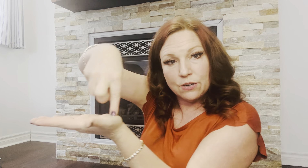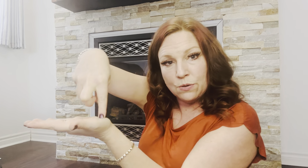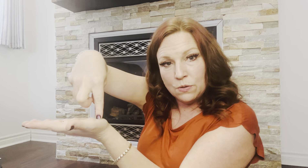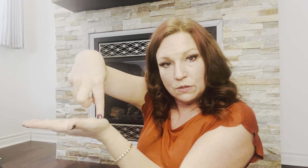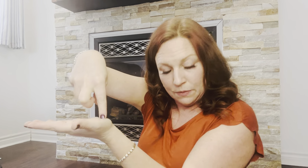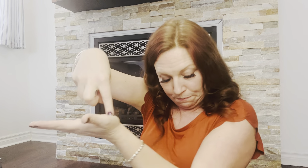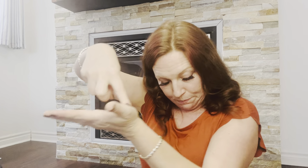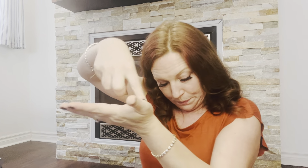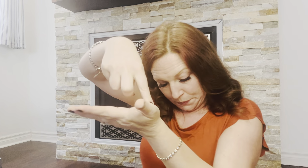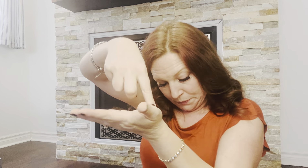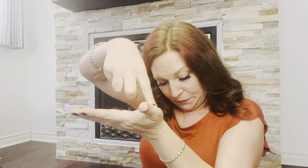flamingo,